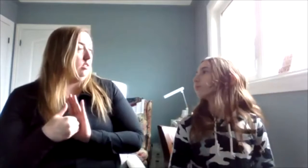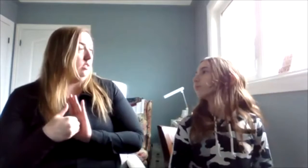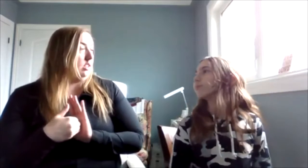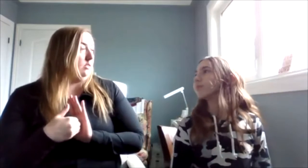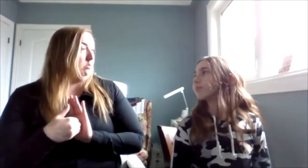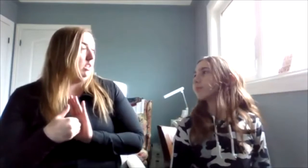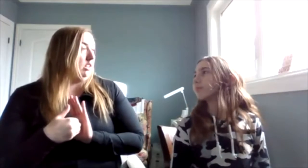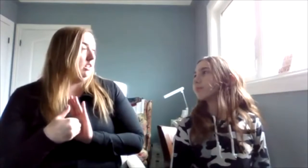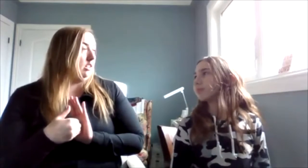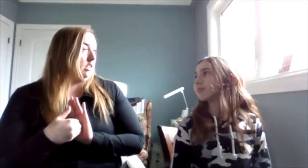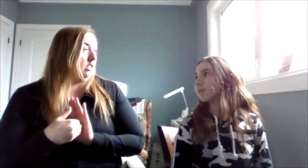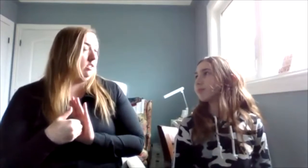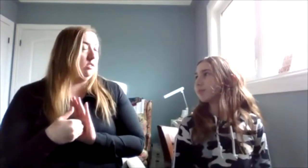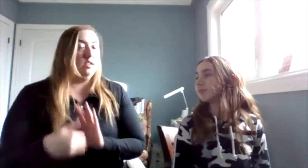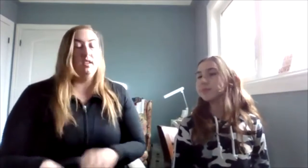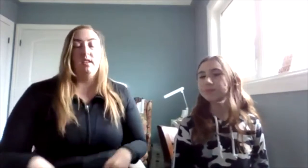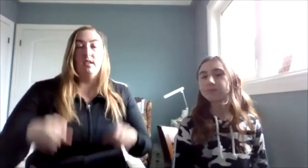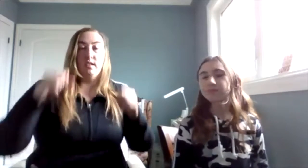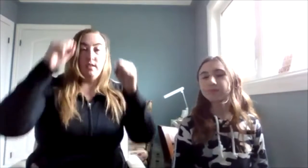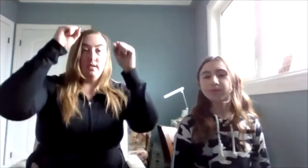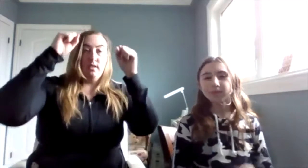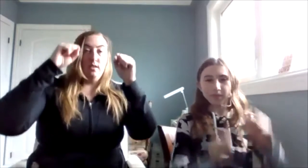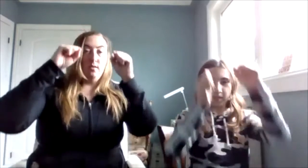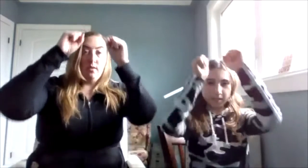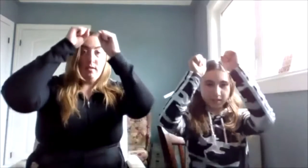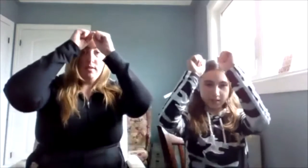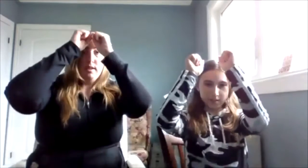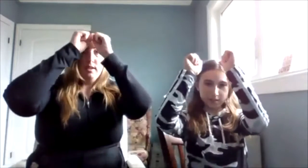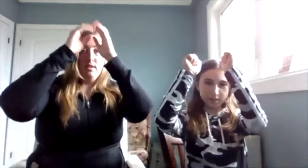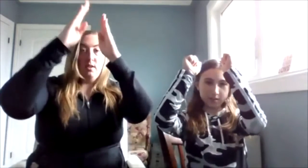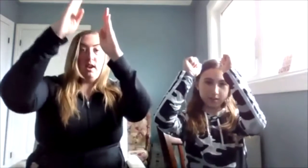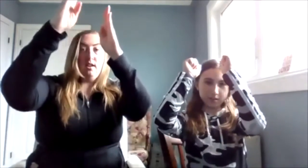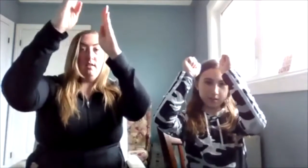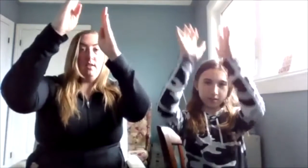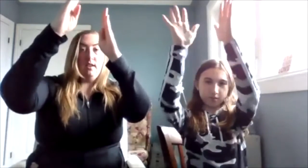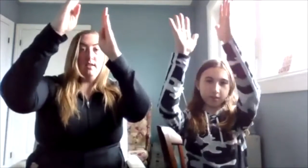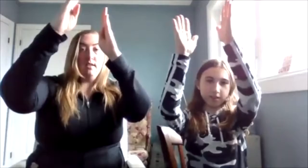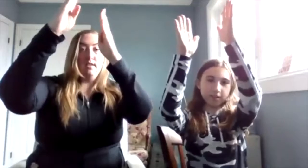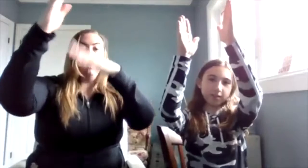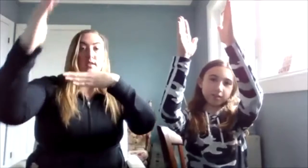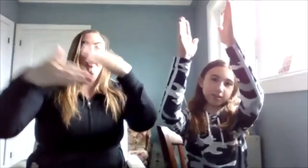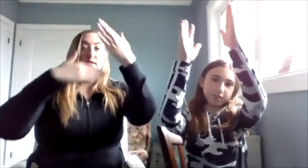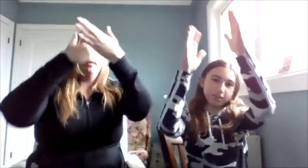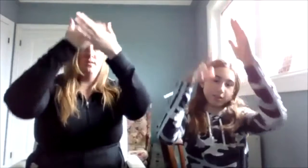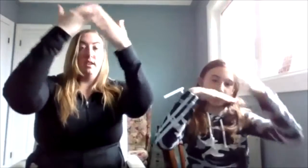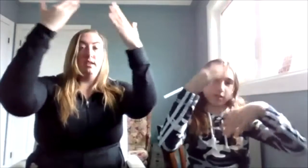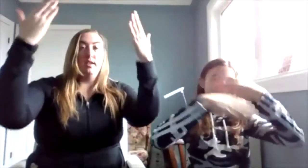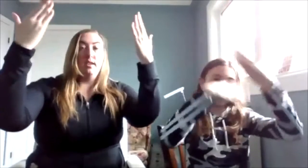start from the beginning and do an overview. So, our Father, who art in heaven,